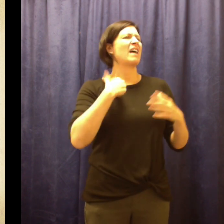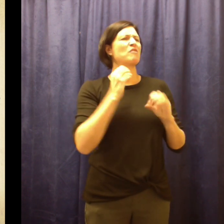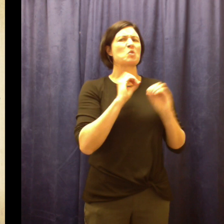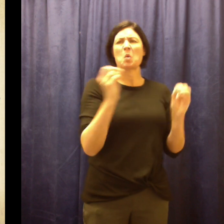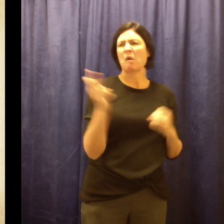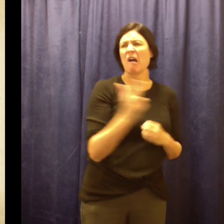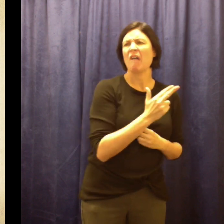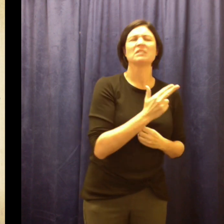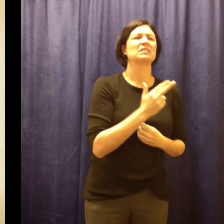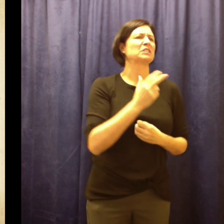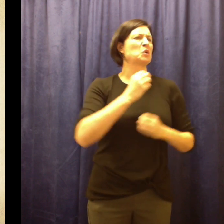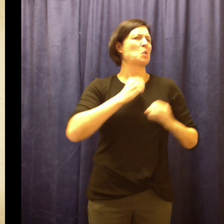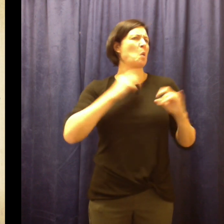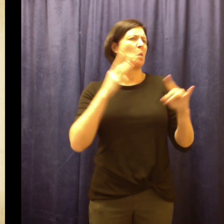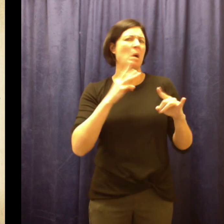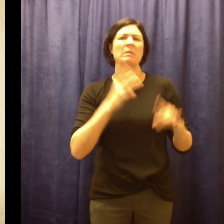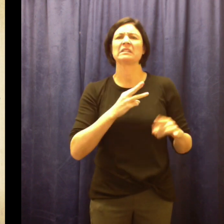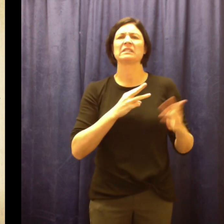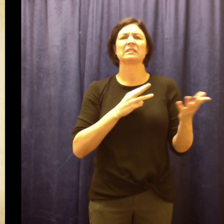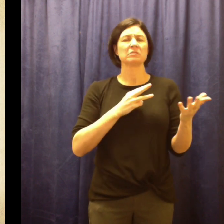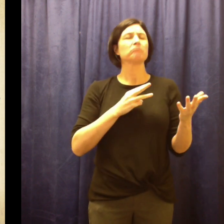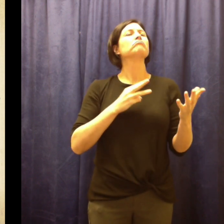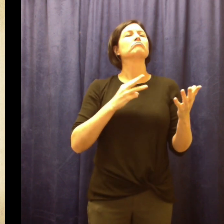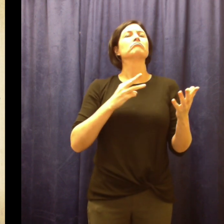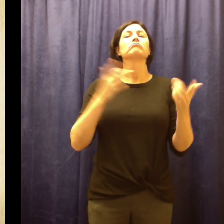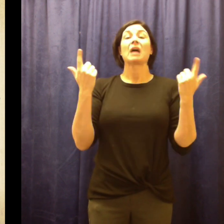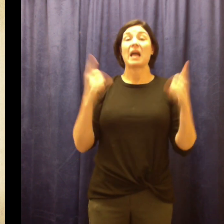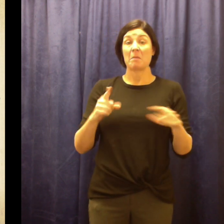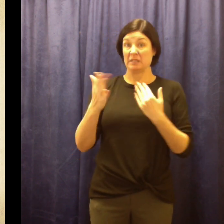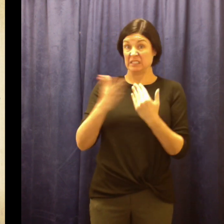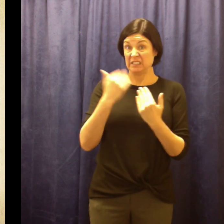encounter minimal or no resistance.